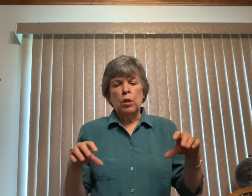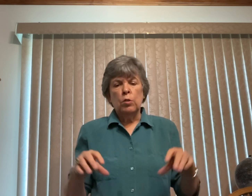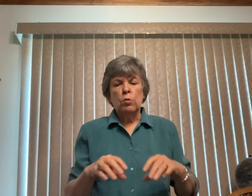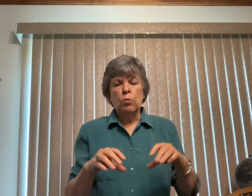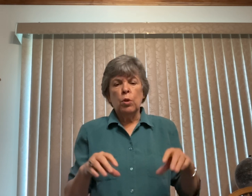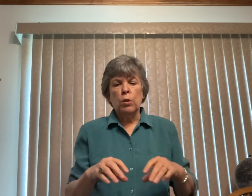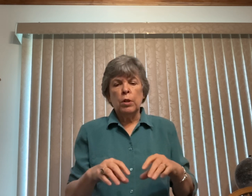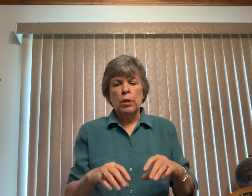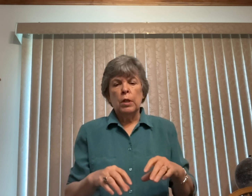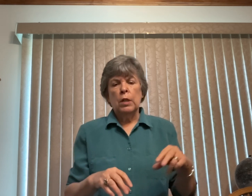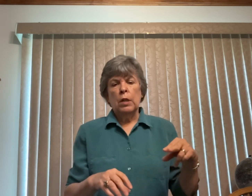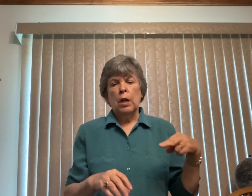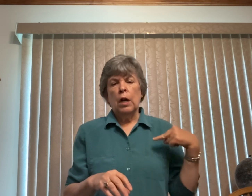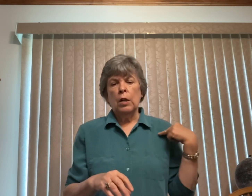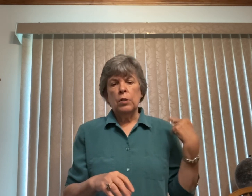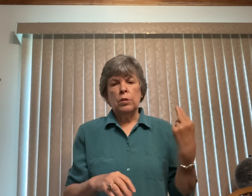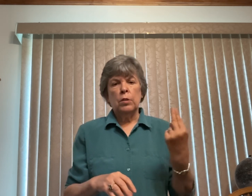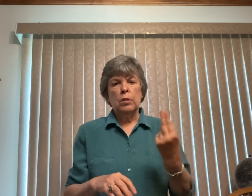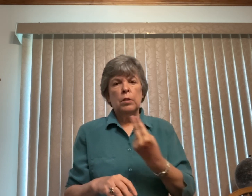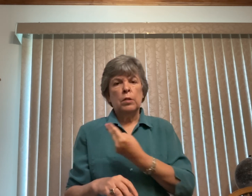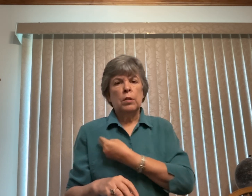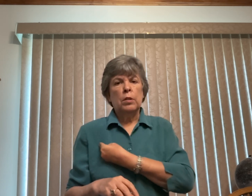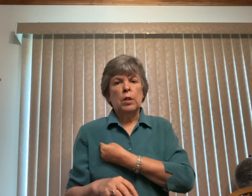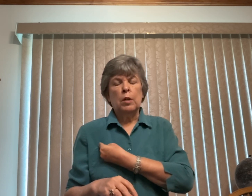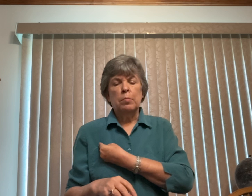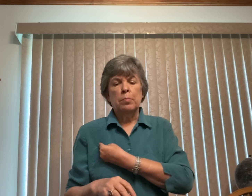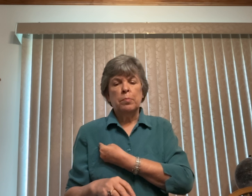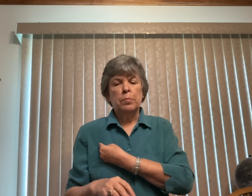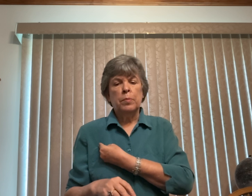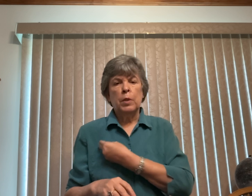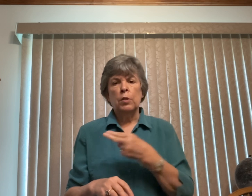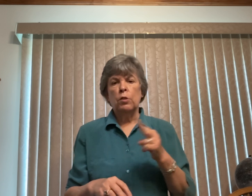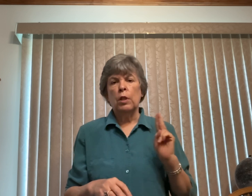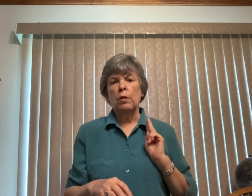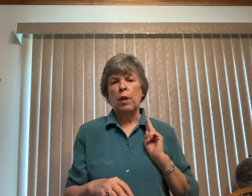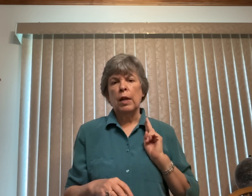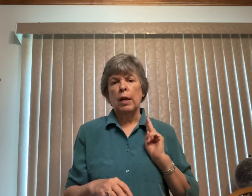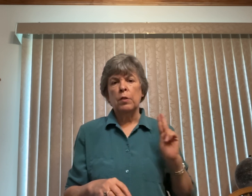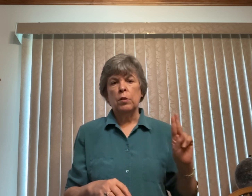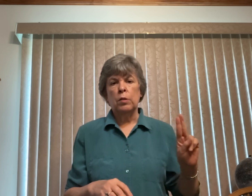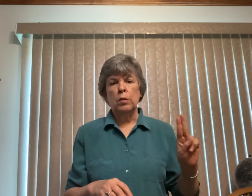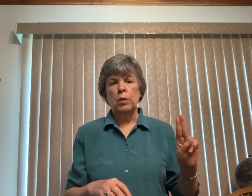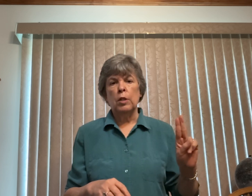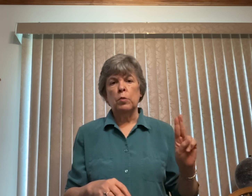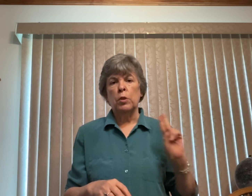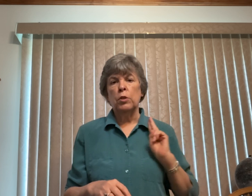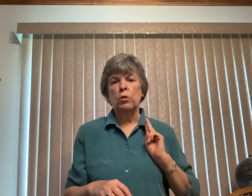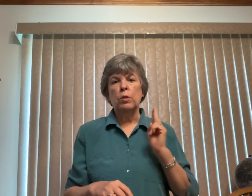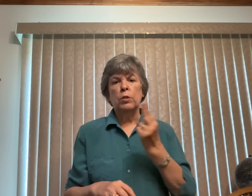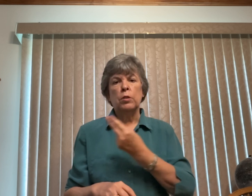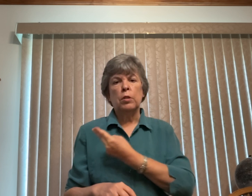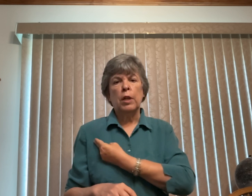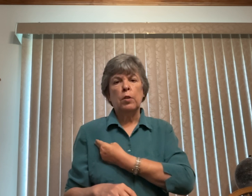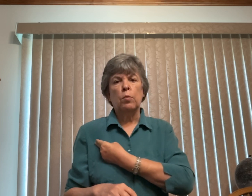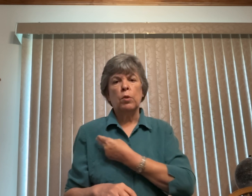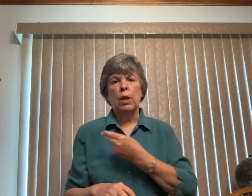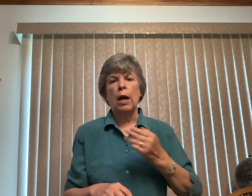to work us, and you could leave that out. This is us with a U. It's just like the word